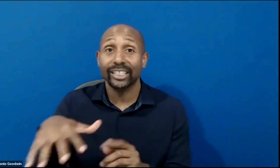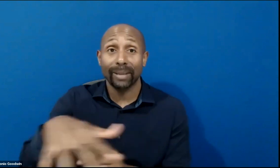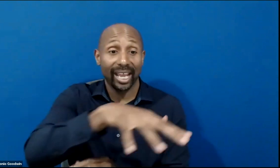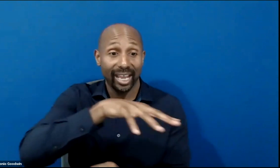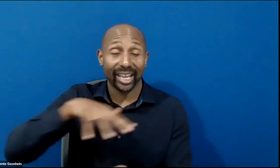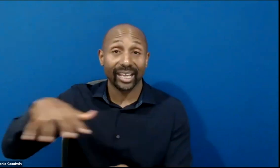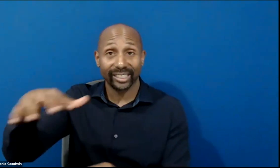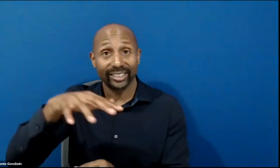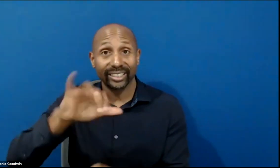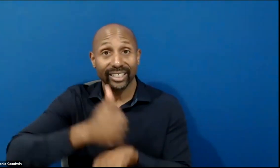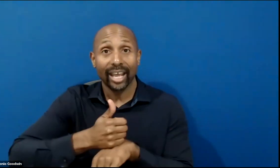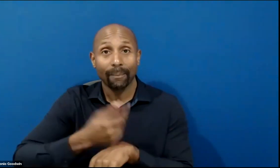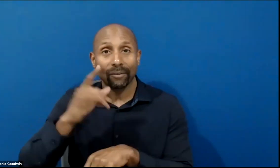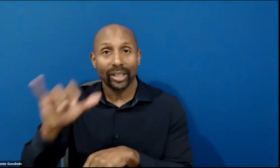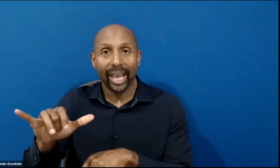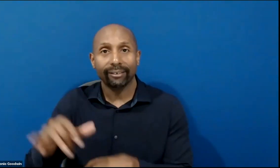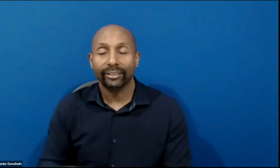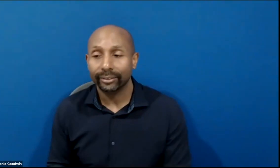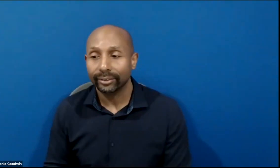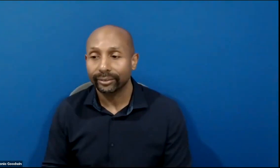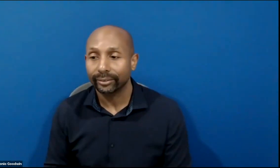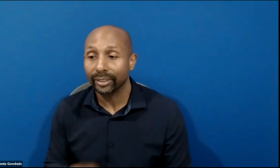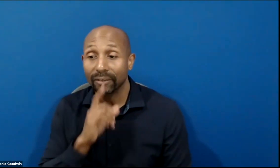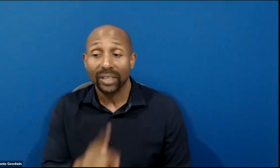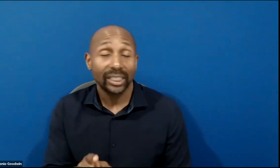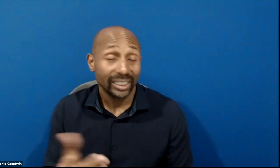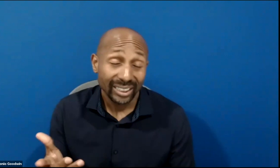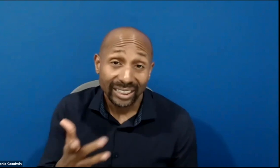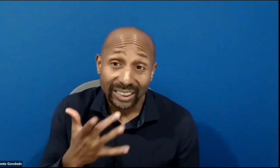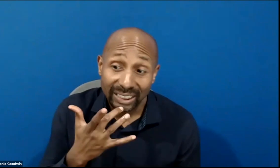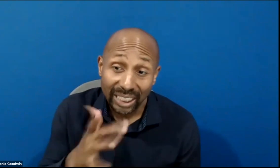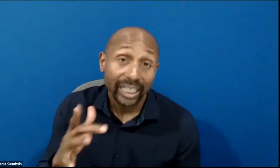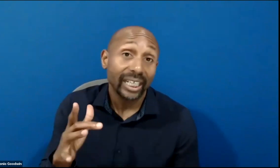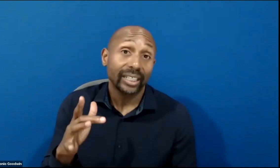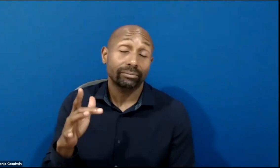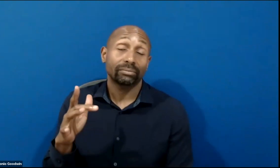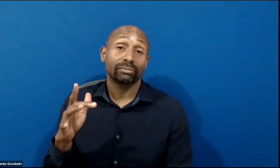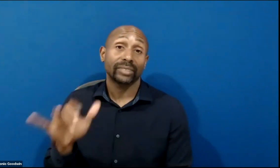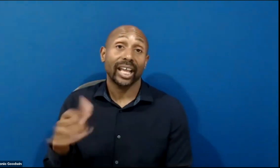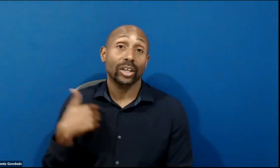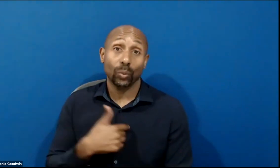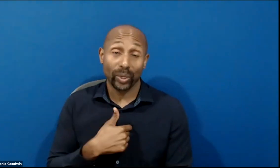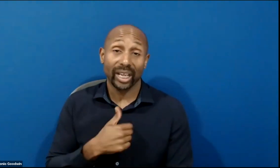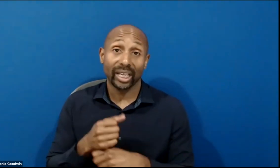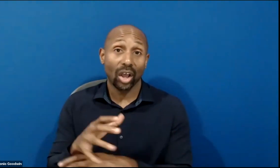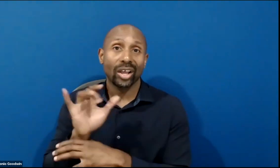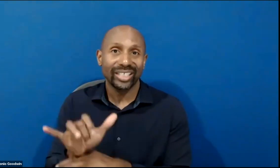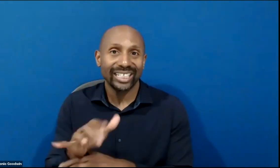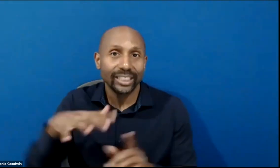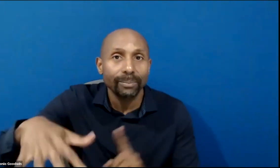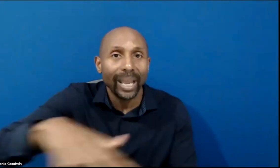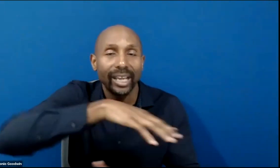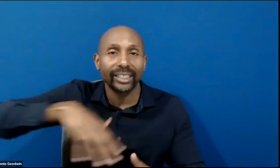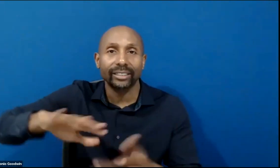them, that we were so lucky and successful, making it so neutral